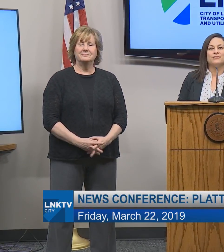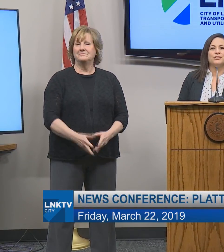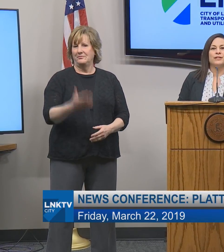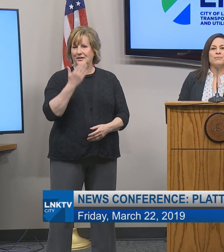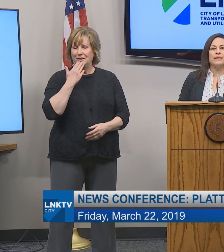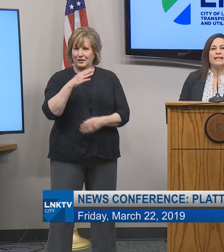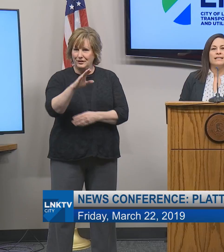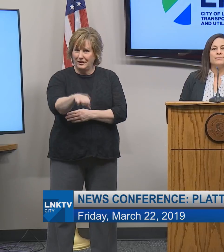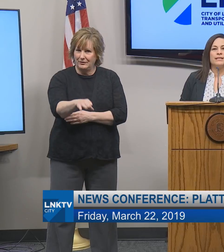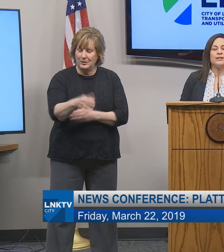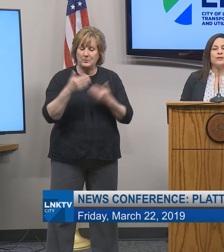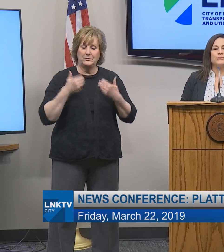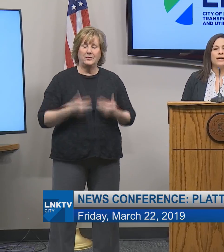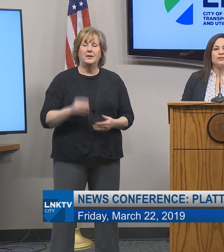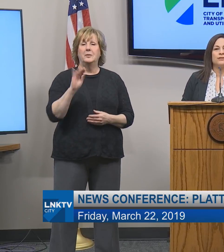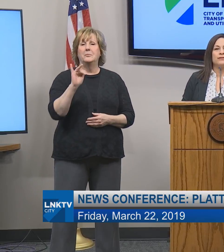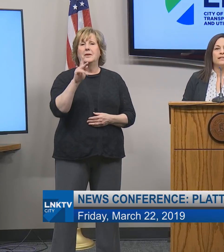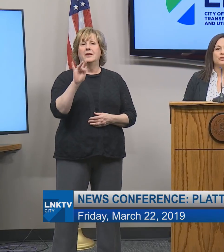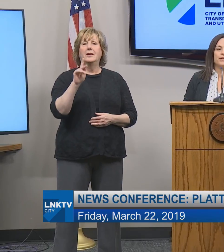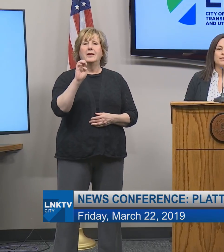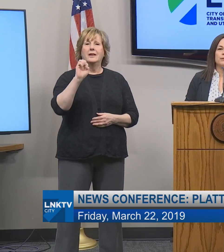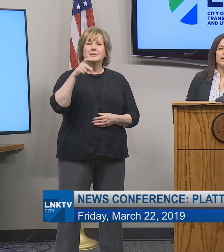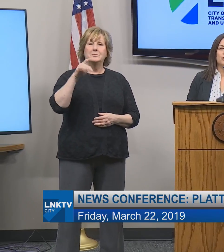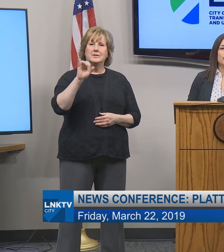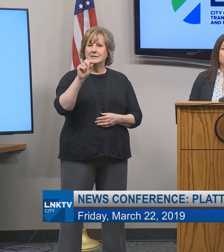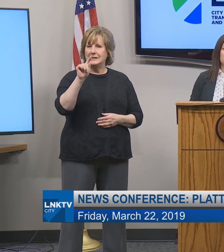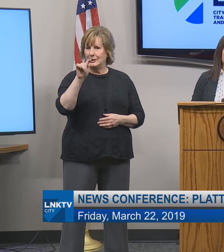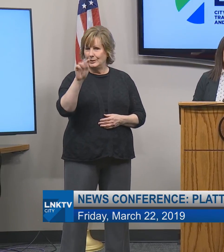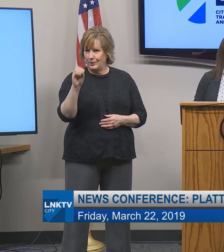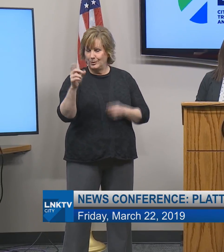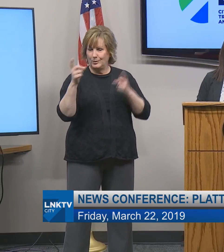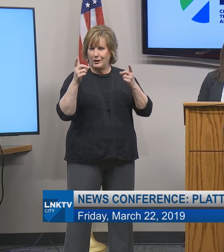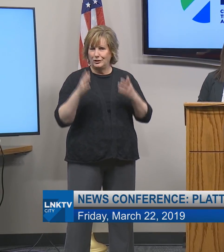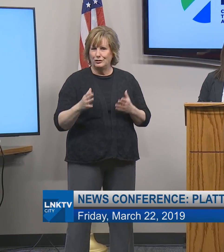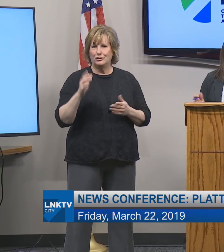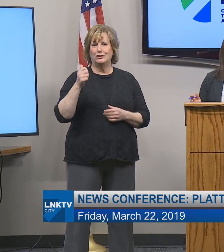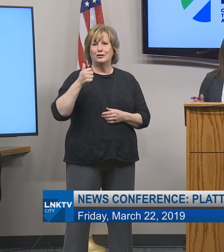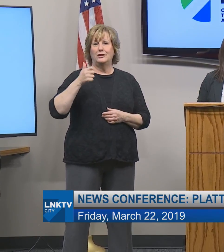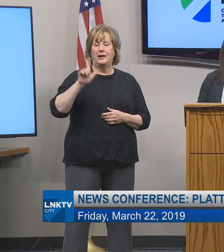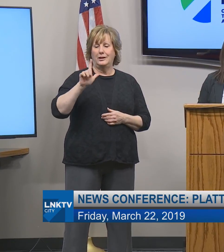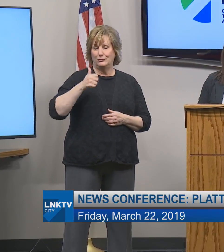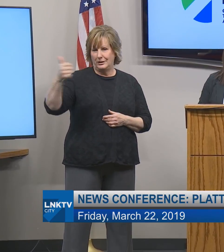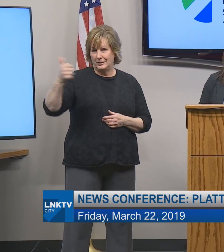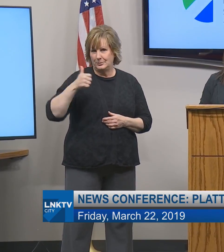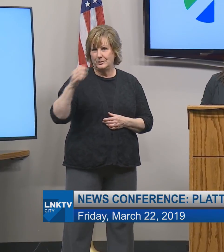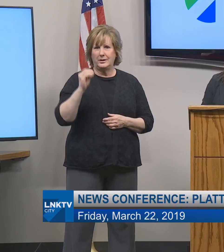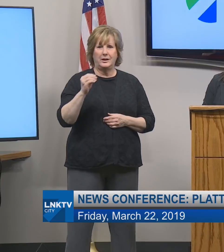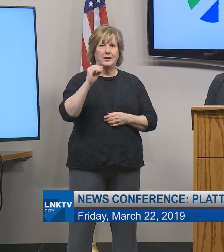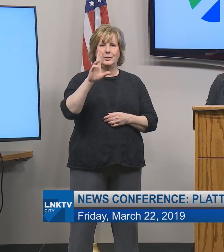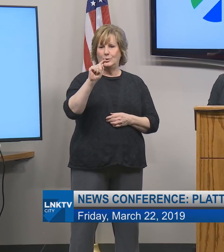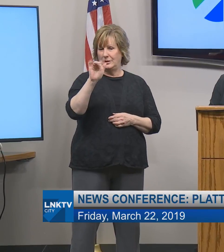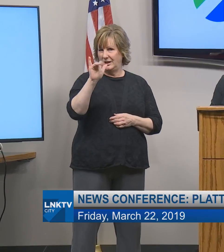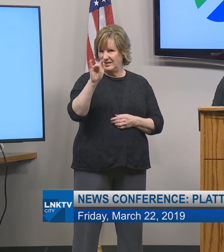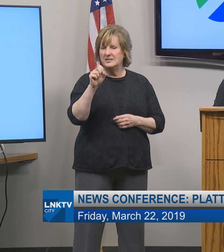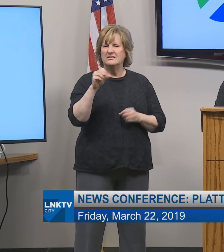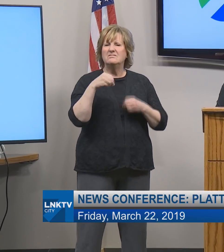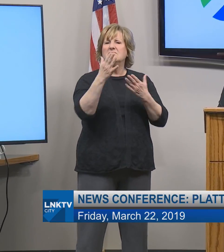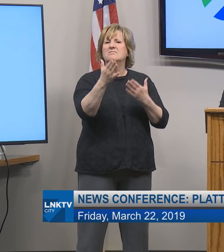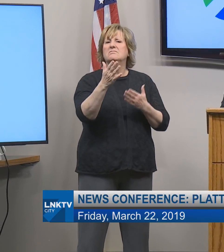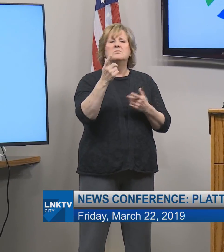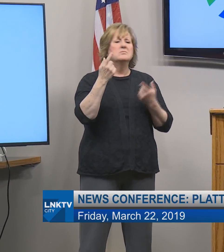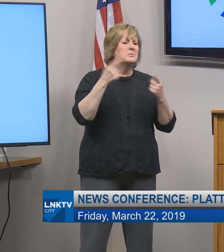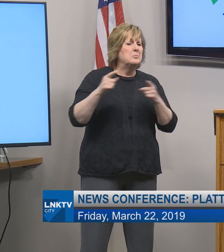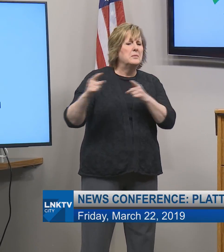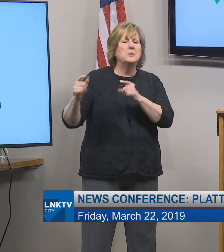Well, good afternoon. I'm Mickey Esposito, Director of Lincoln Transportation and Utilities, and we're here to provide an update for you on